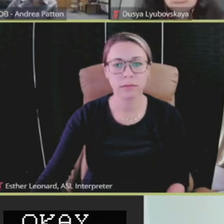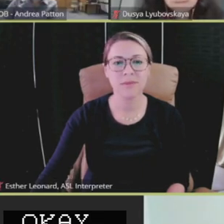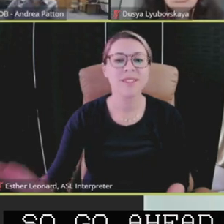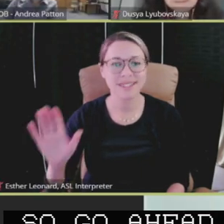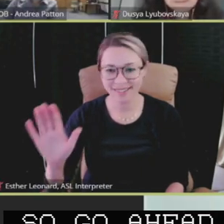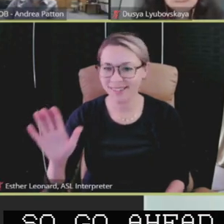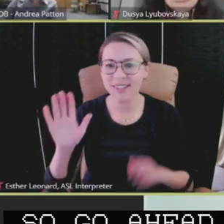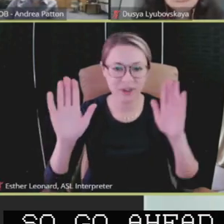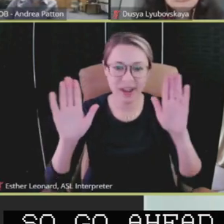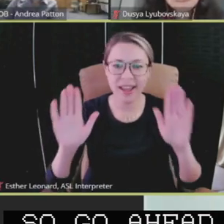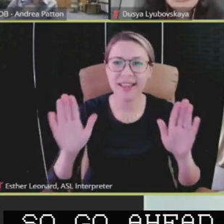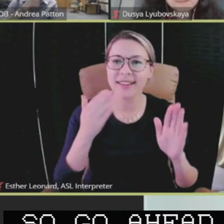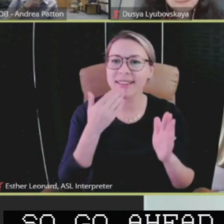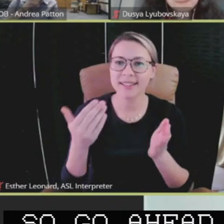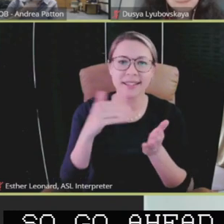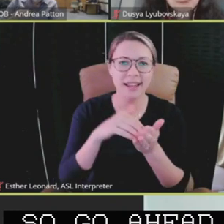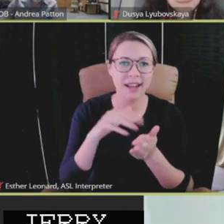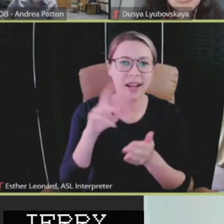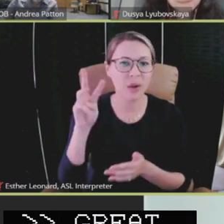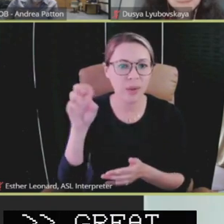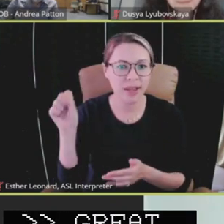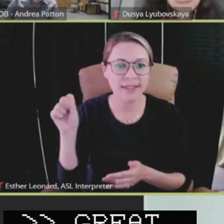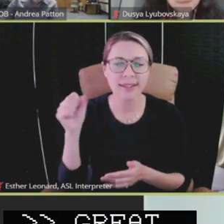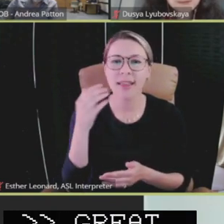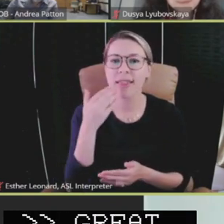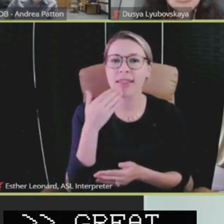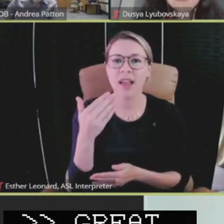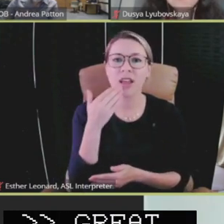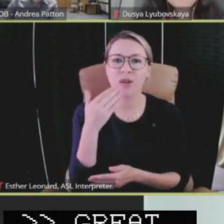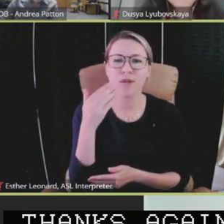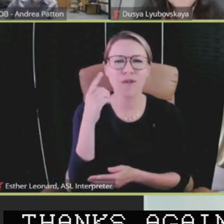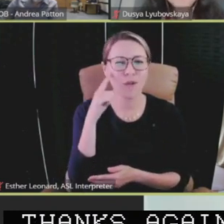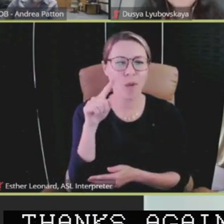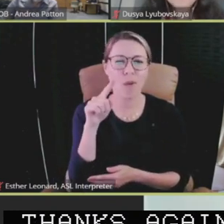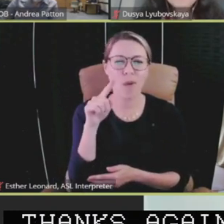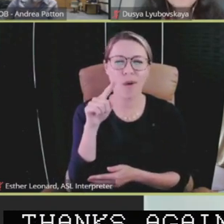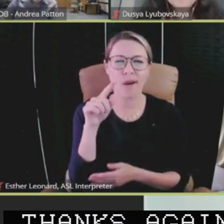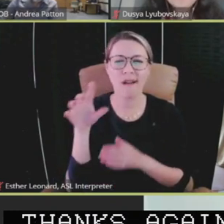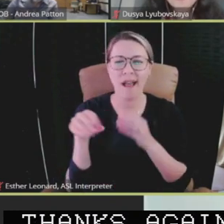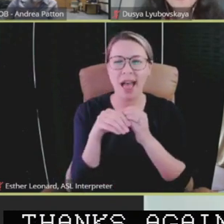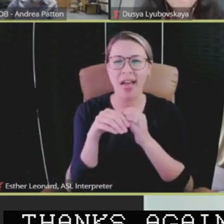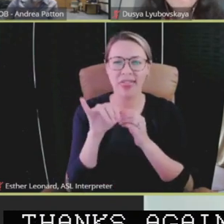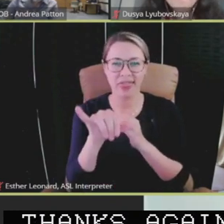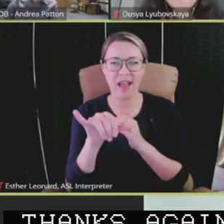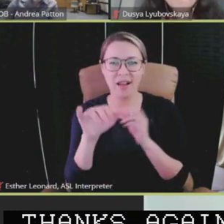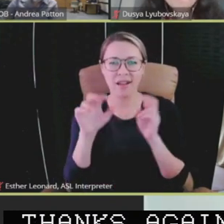Great. Thanks again, Wes, and thanks for bringing up this topic.